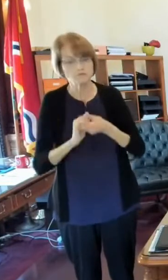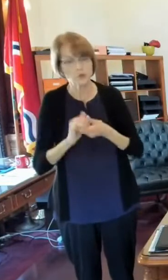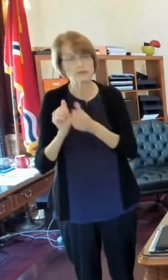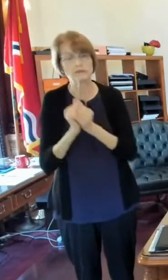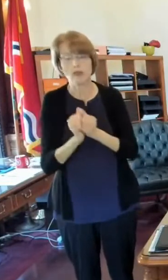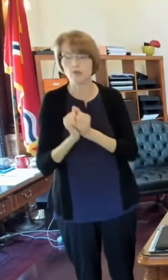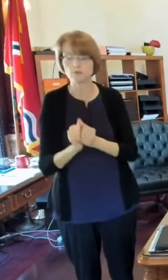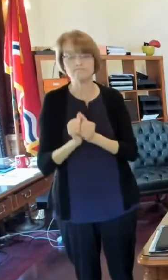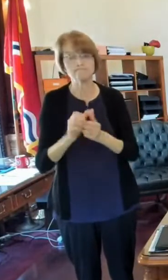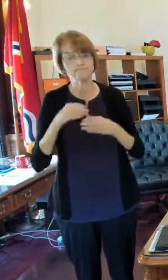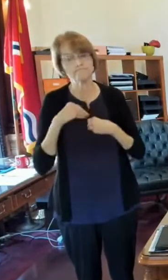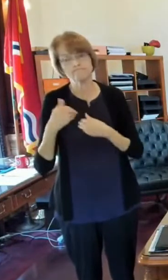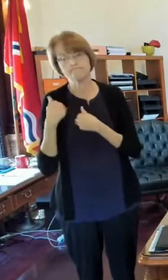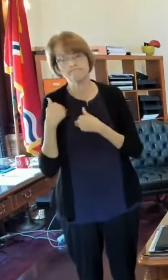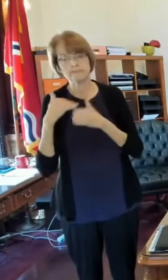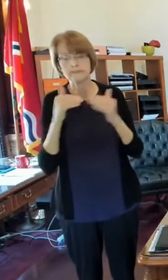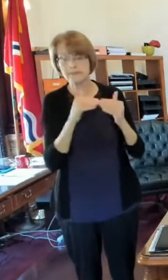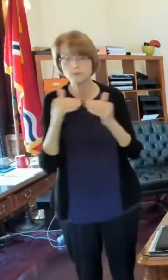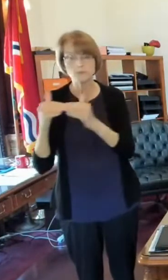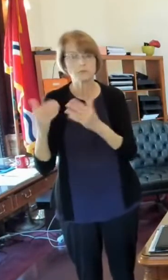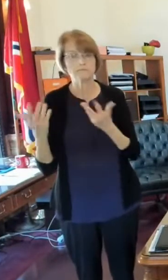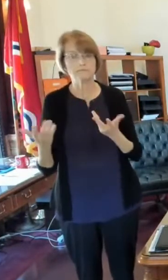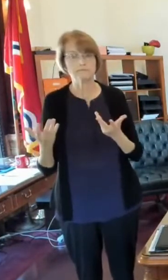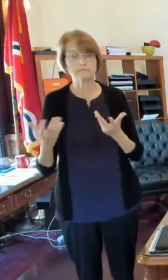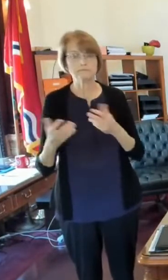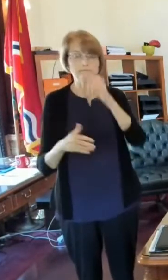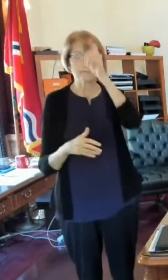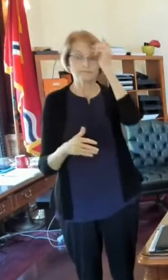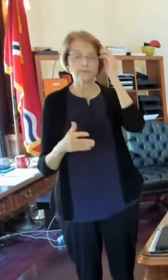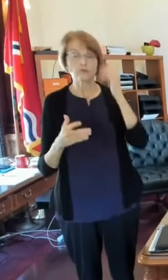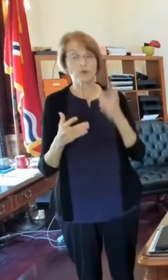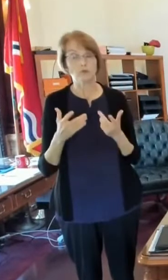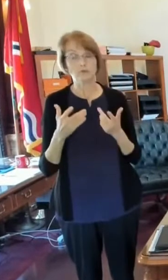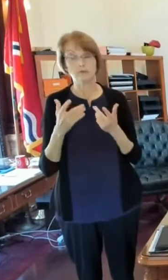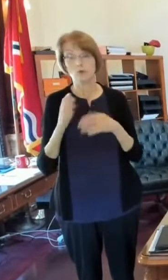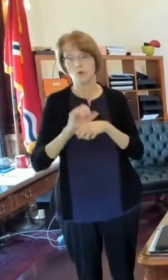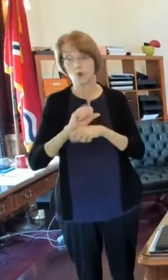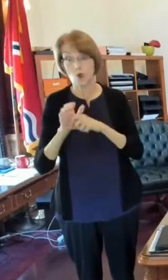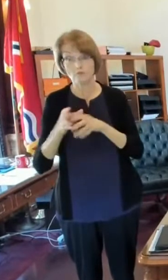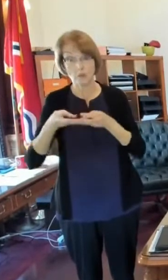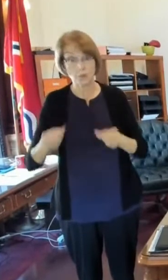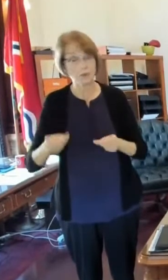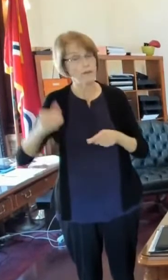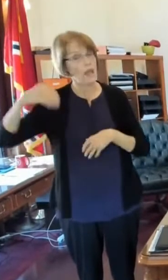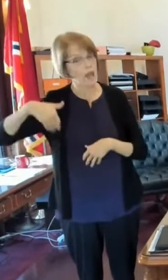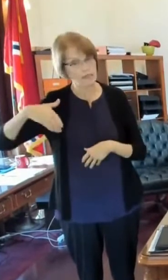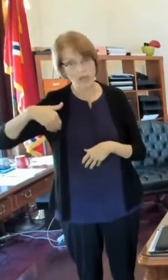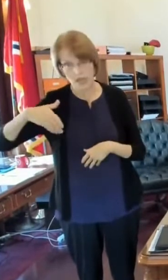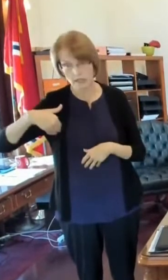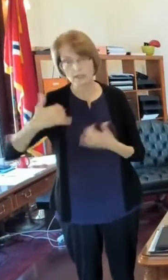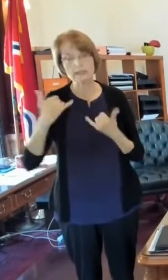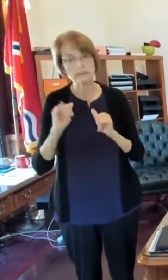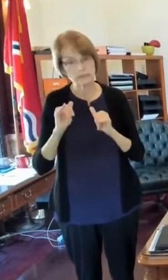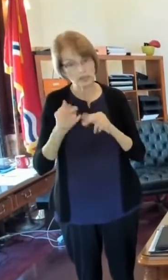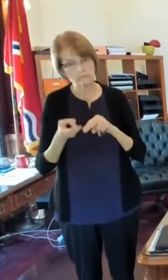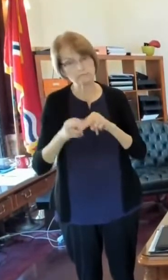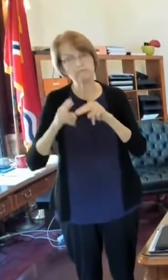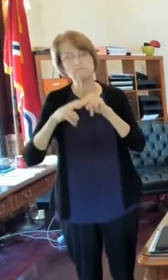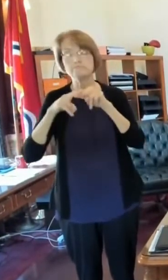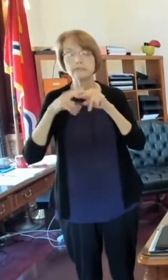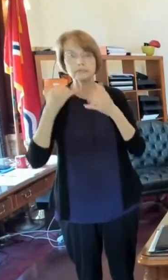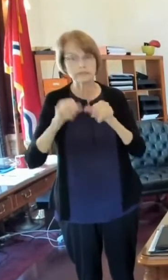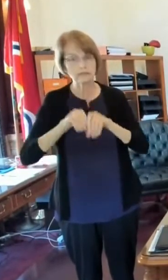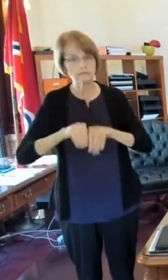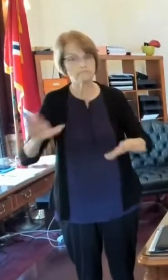are definitely not out of the woods yet on this COVID. We've got to continue to